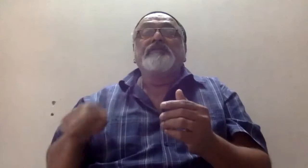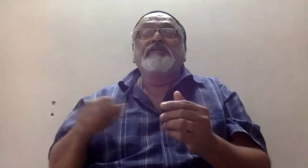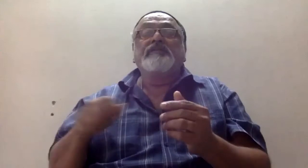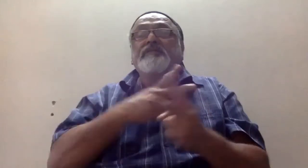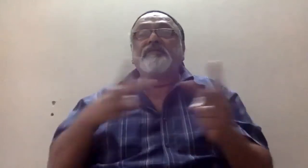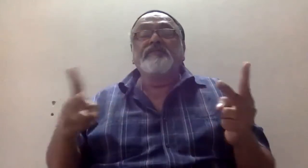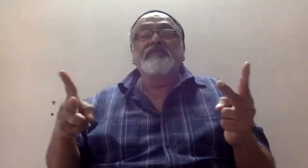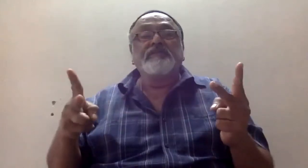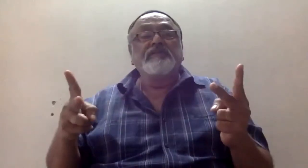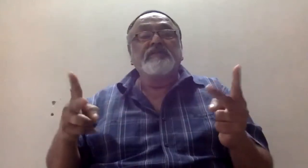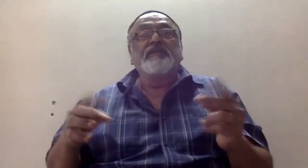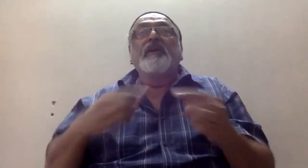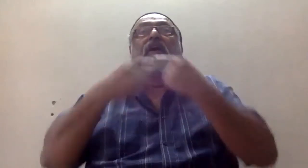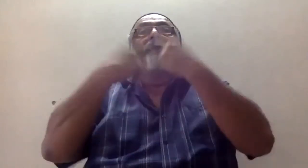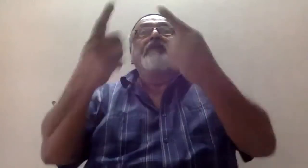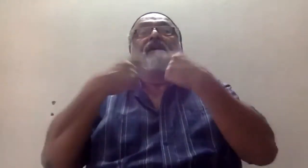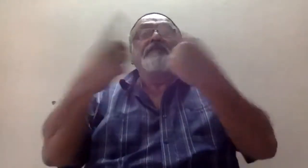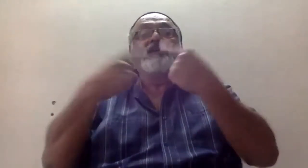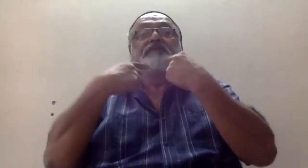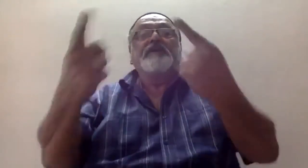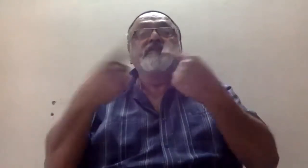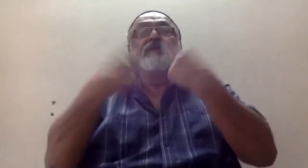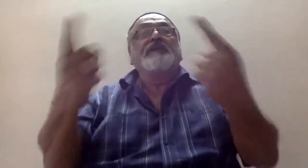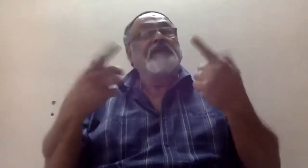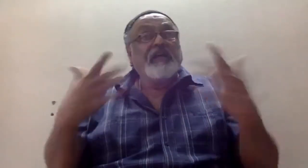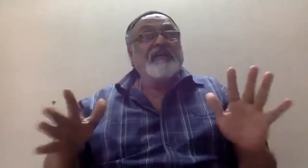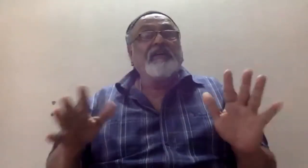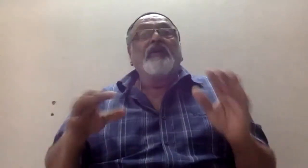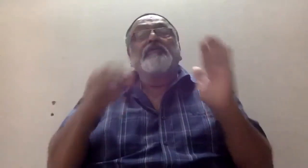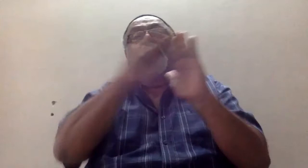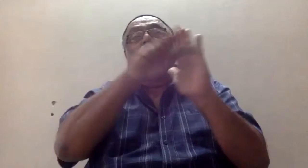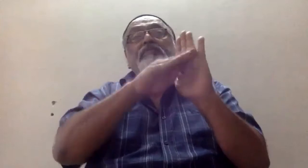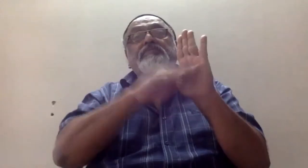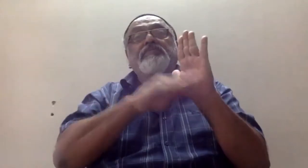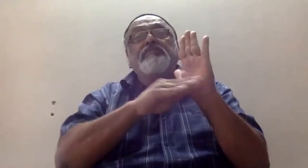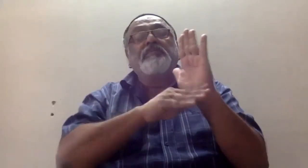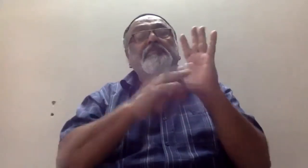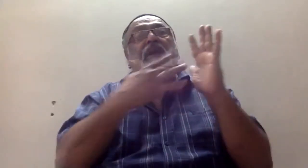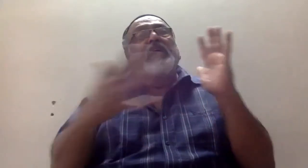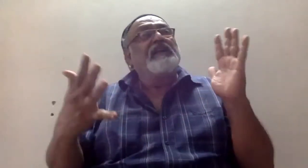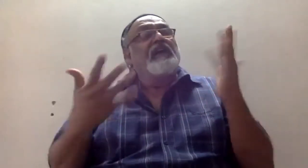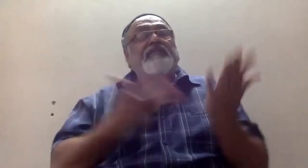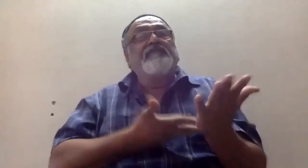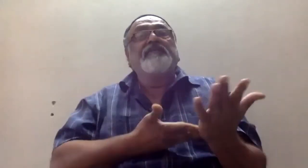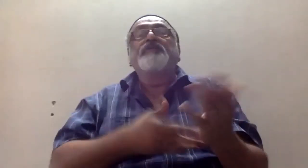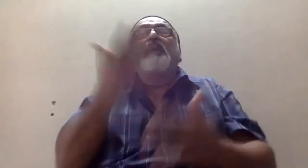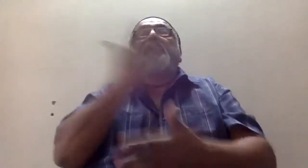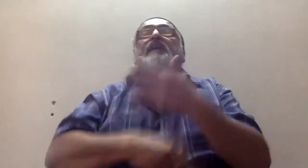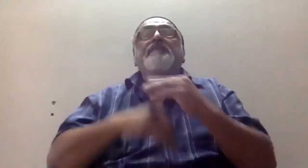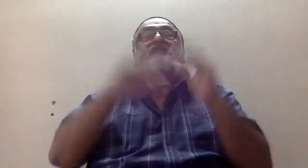actually pronounced, they aren't aware of it. They're not really, they really do not have mastery over the disability subject. So